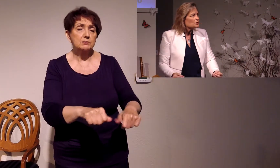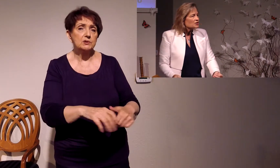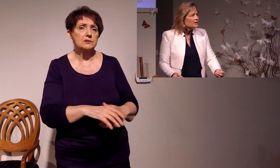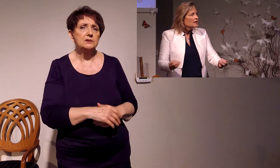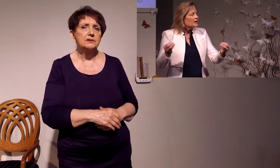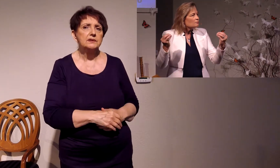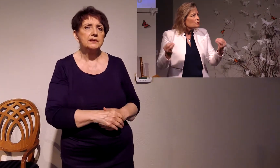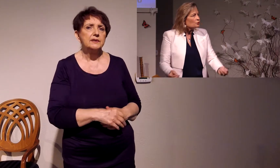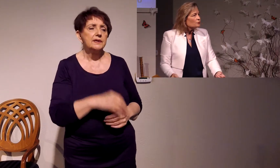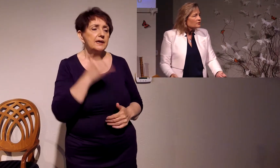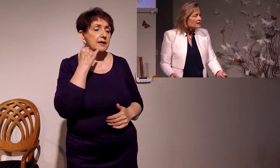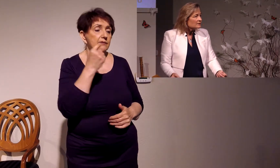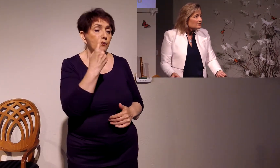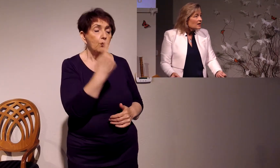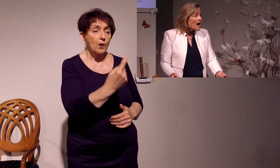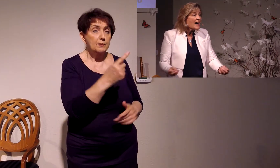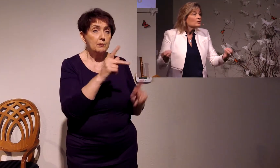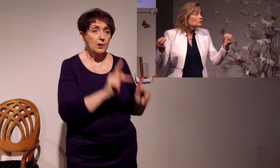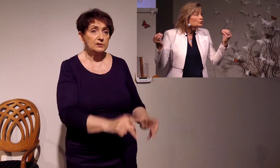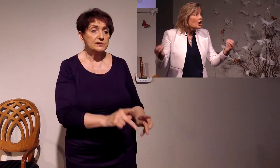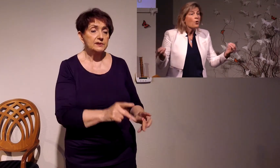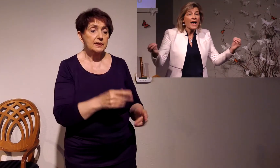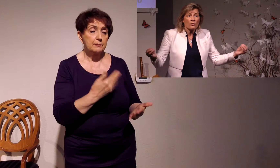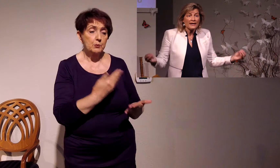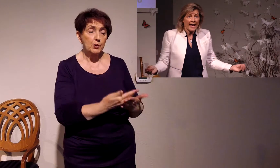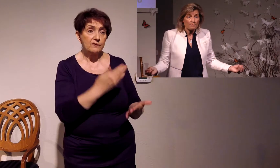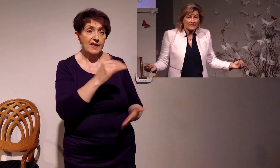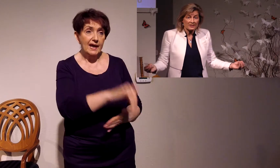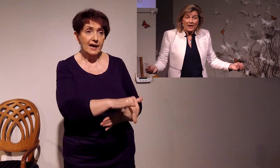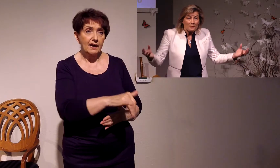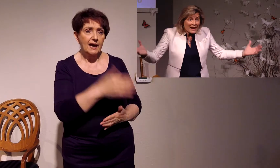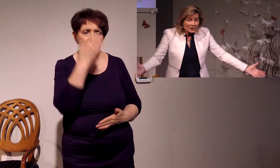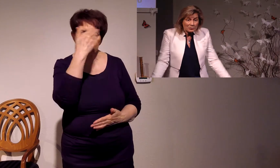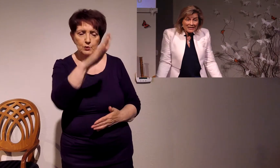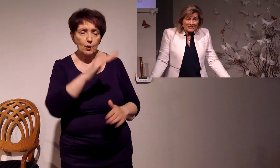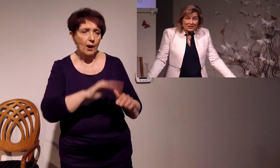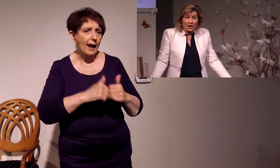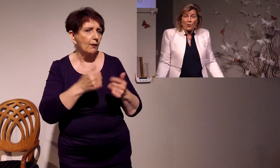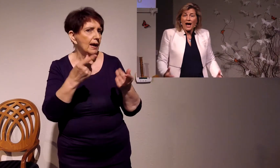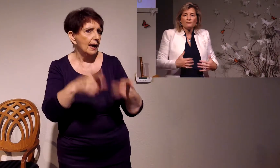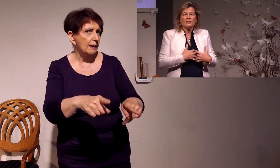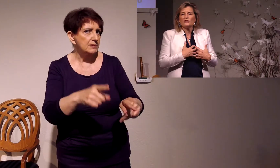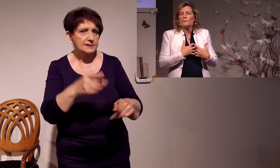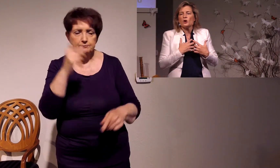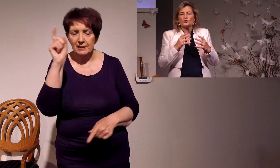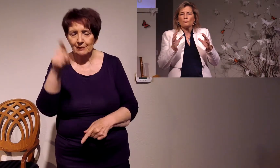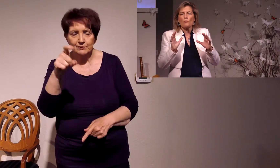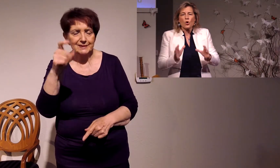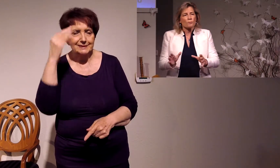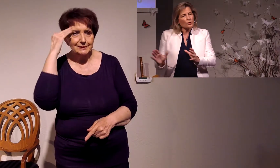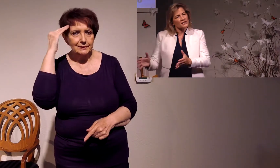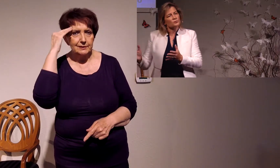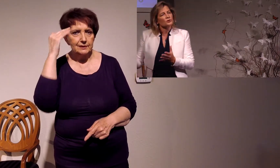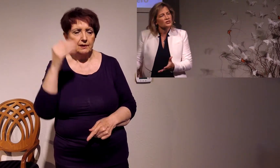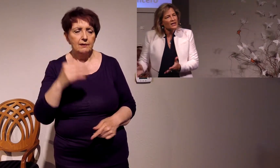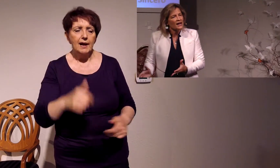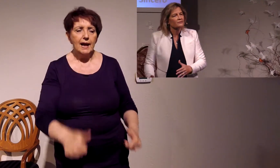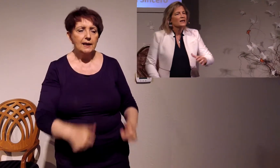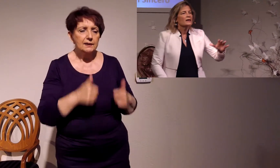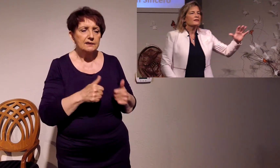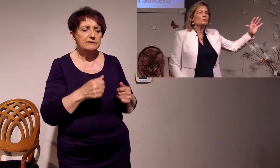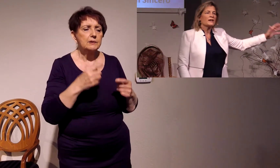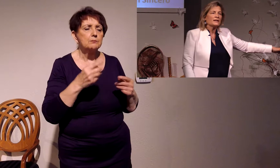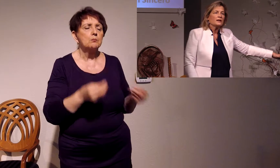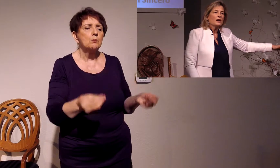one person can prove this, I don't know how it happens, but I don't need to know. I'm living the more prosperous